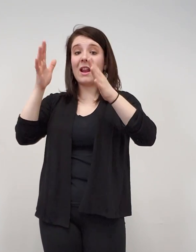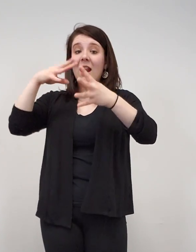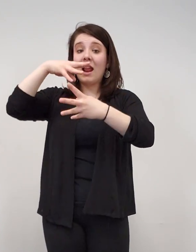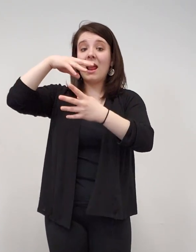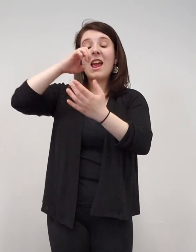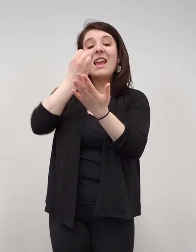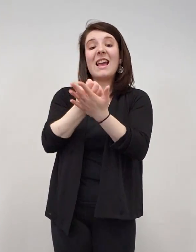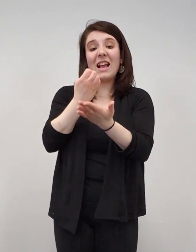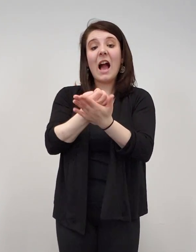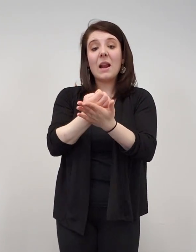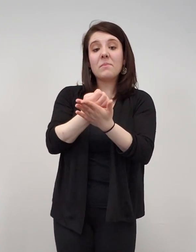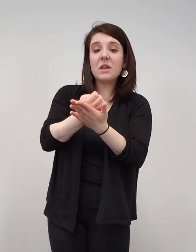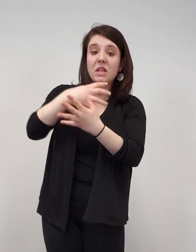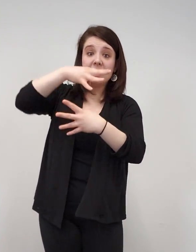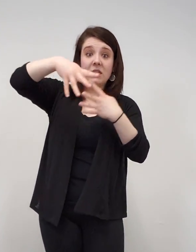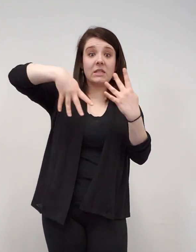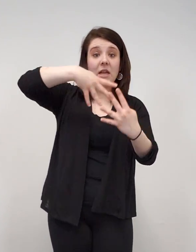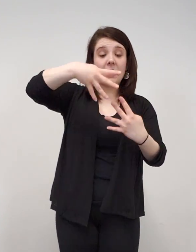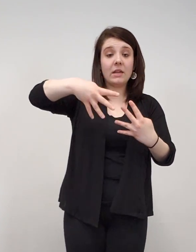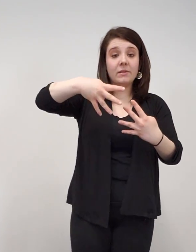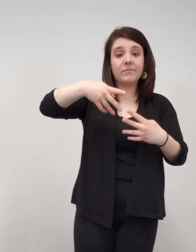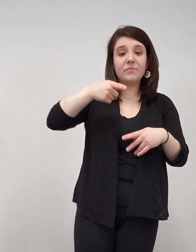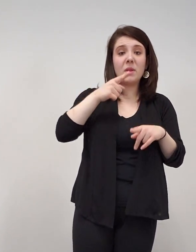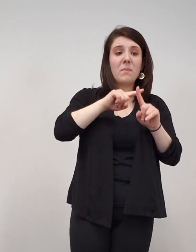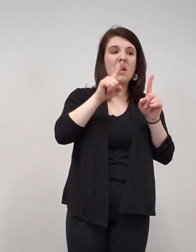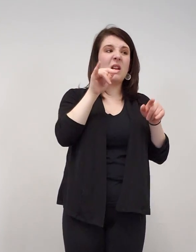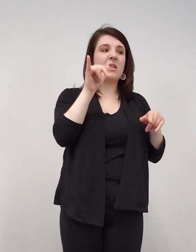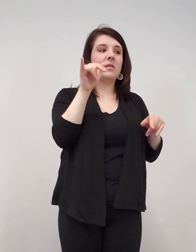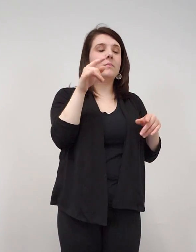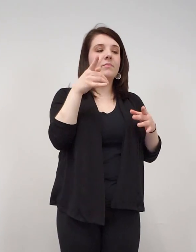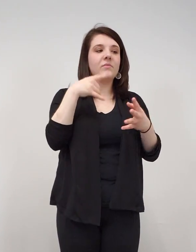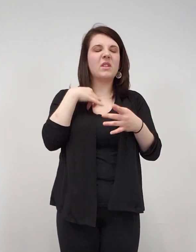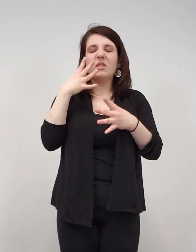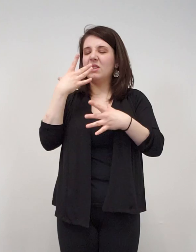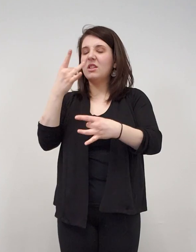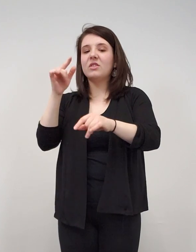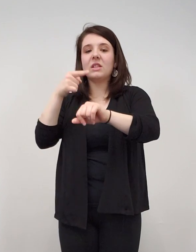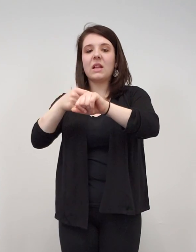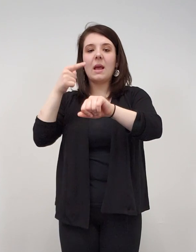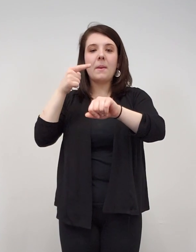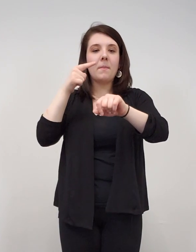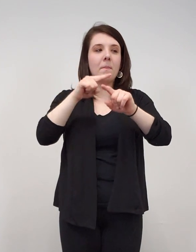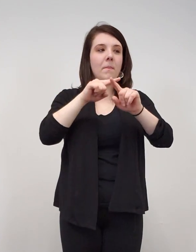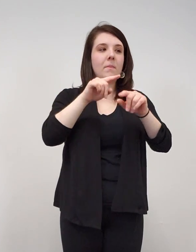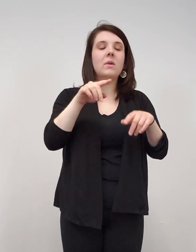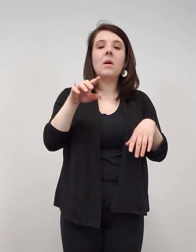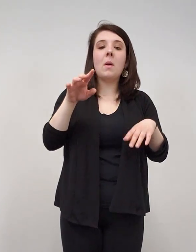1920s experienced declining birth rates. You can review this information on page 725.